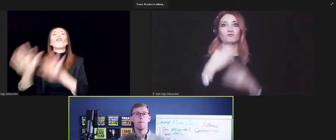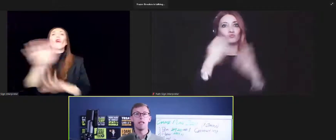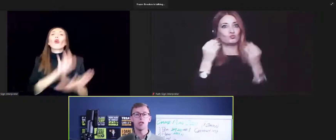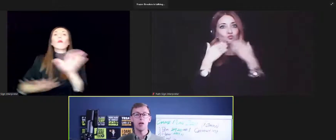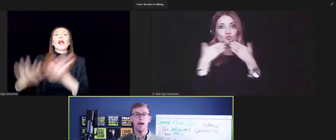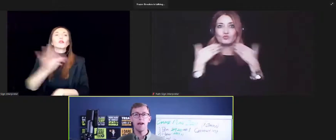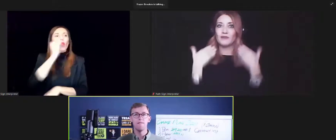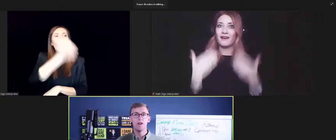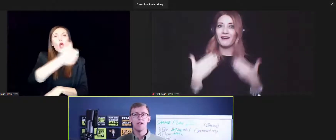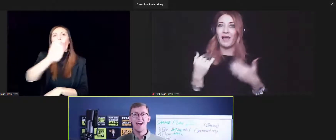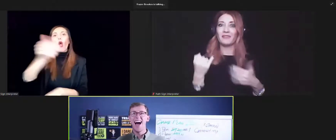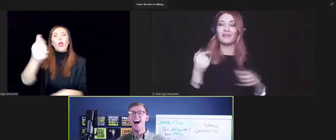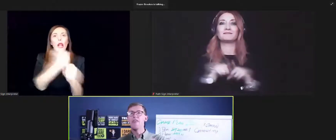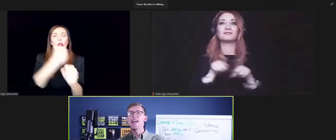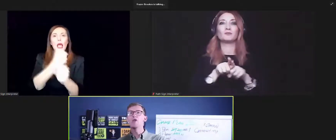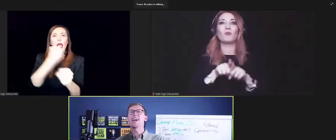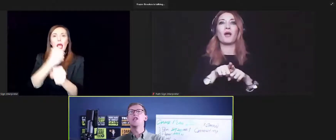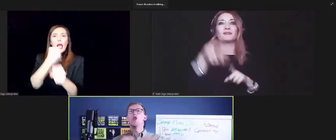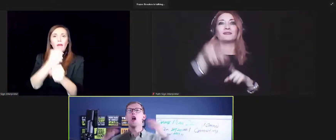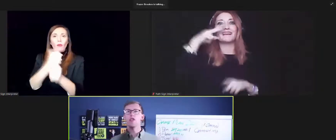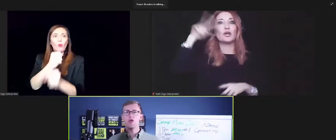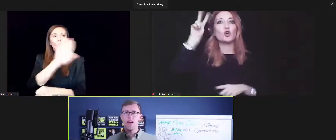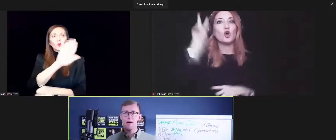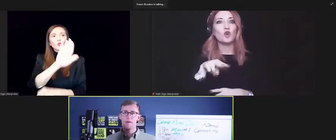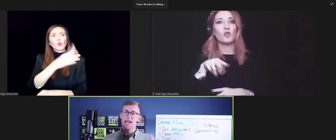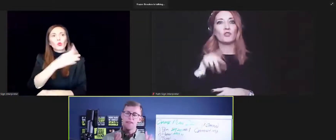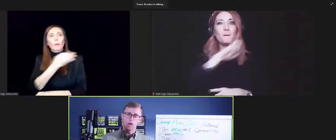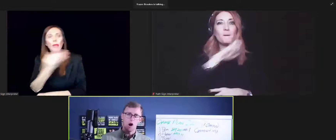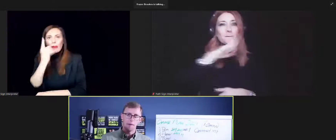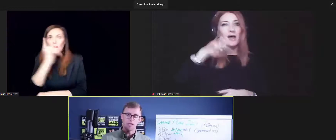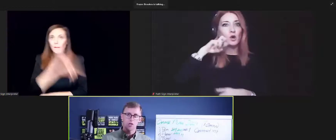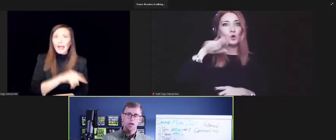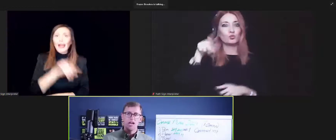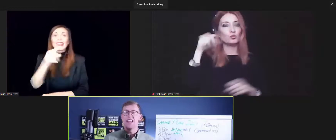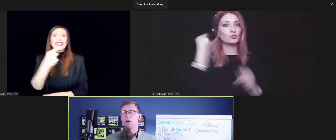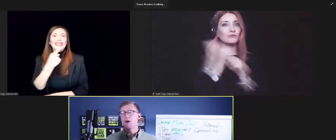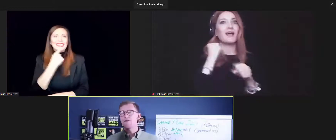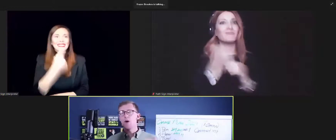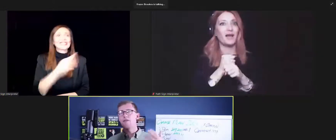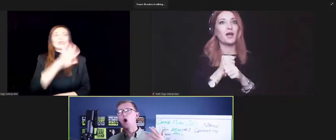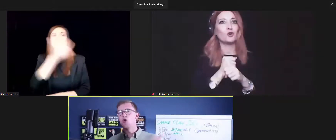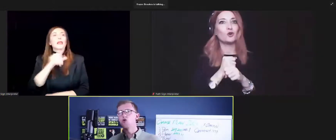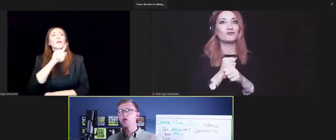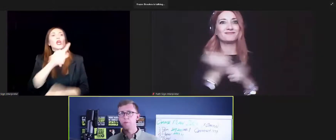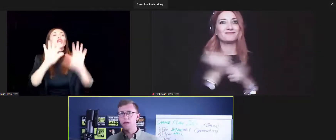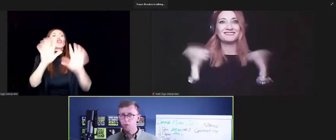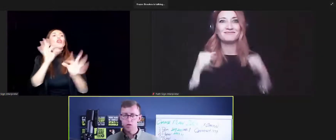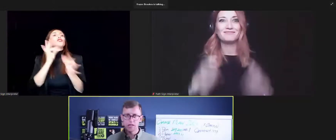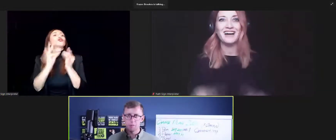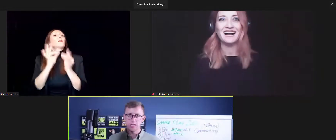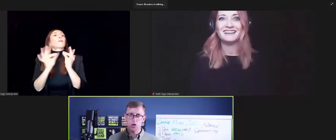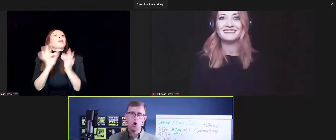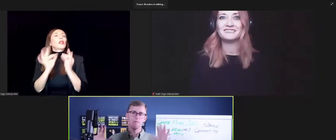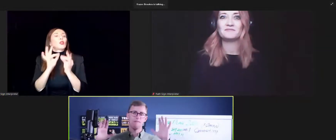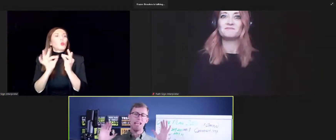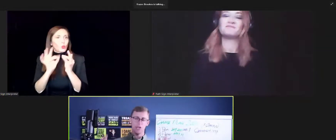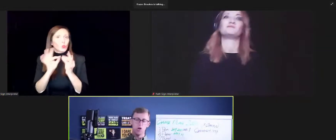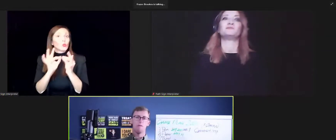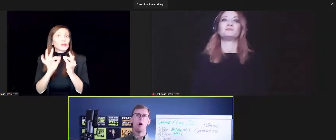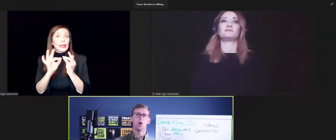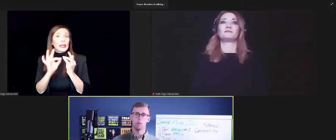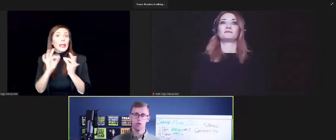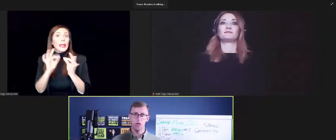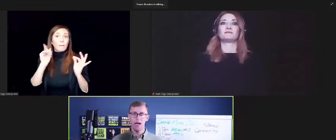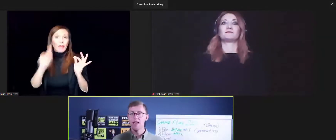10 minutes to do it, and then you acknowledge them in the comments. Now, if you have hundreds of people doing the Blitz call, it's